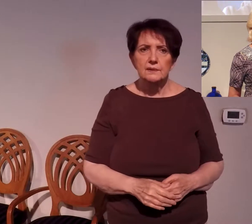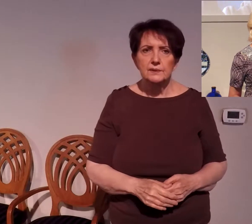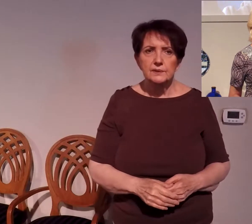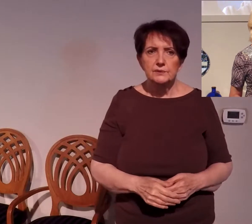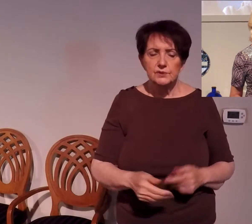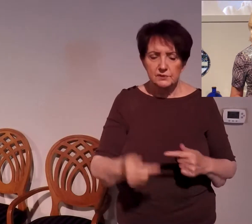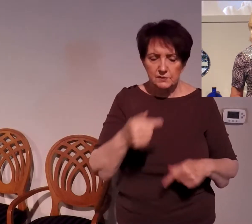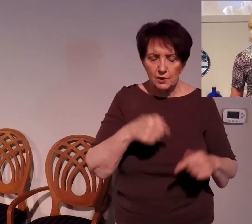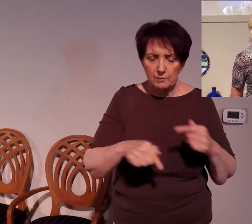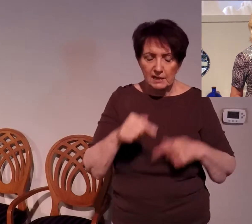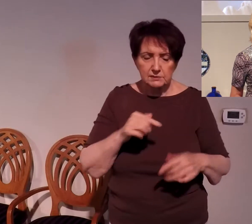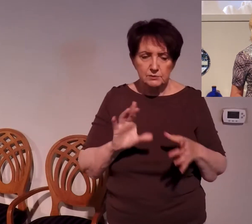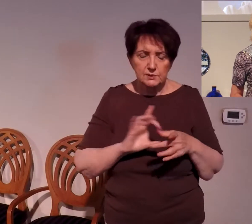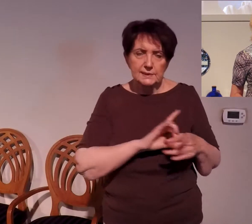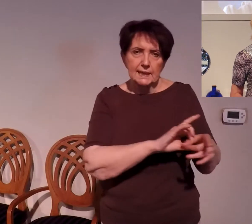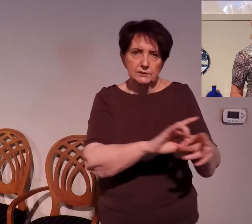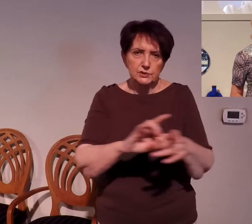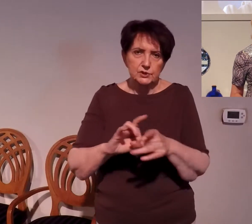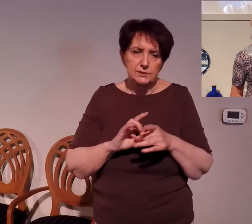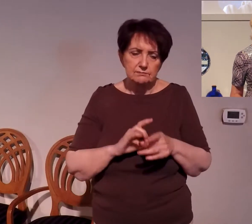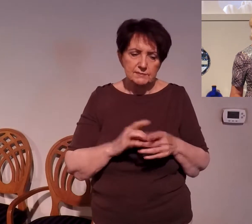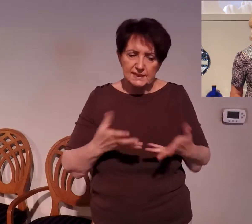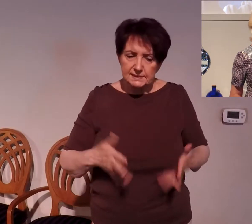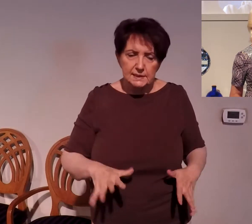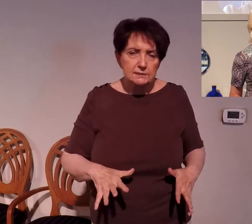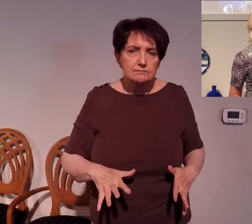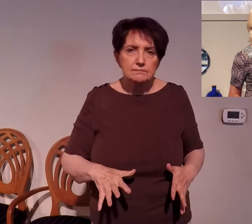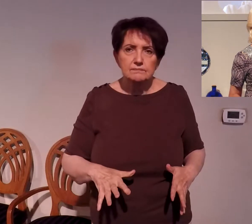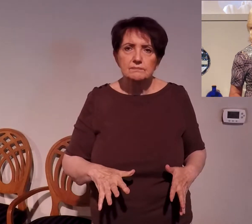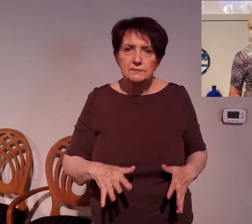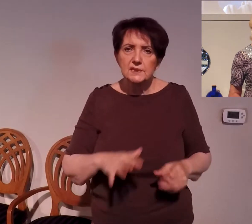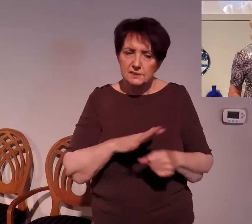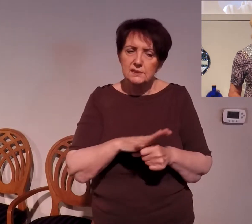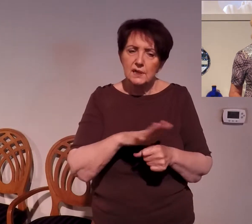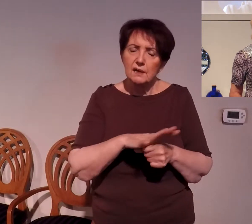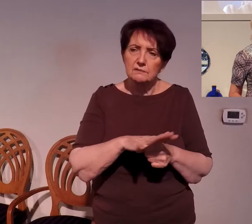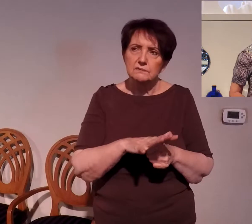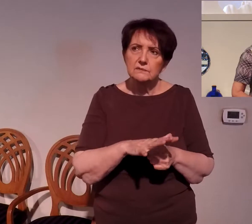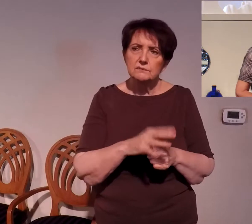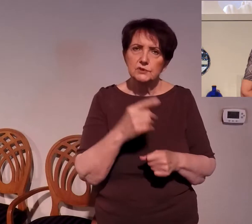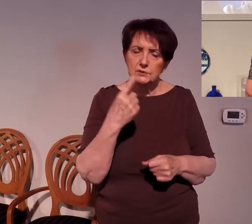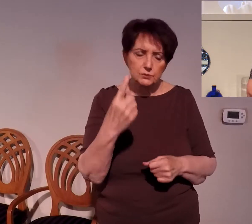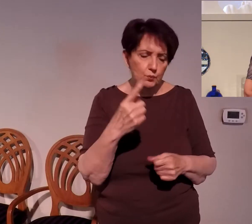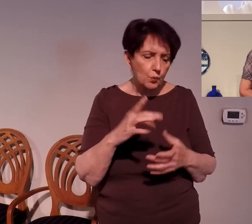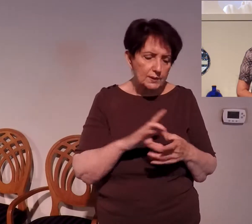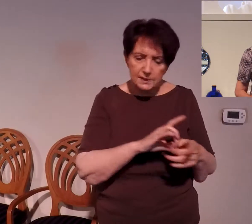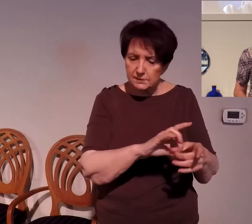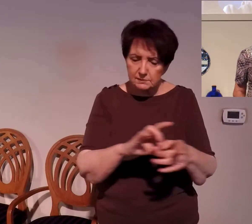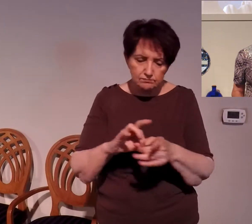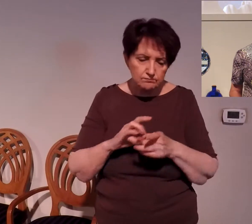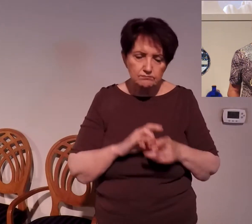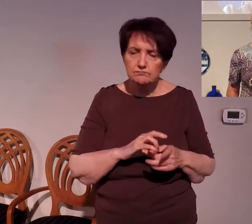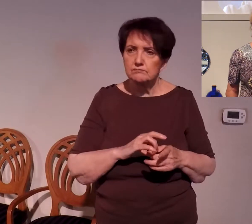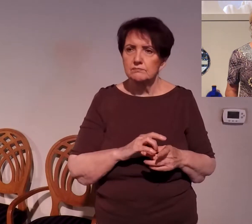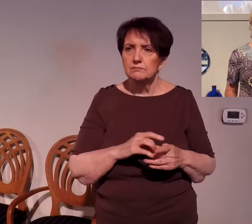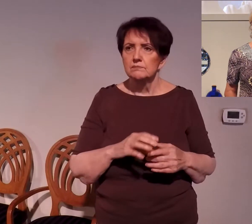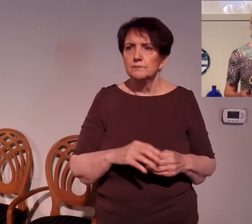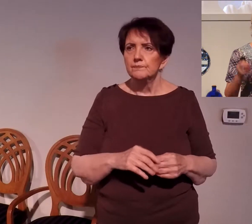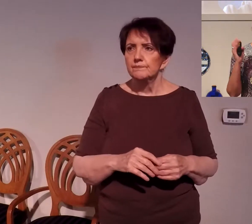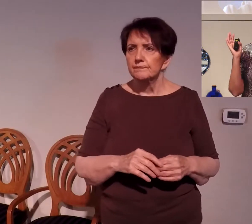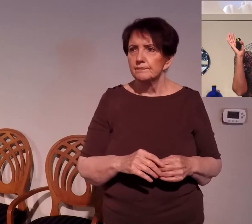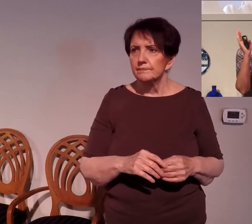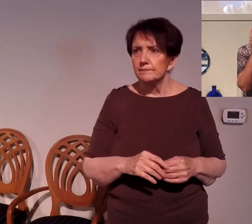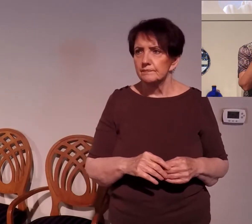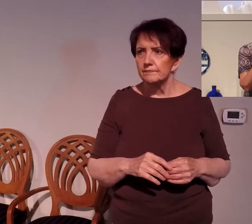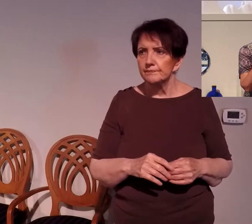to, oneness. Oh, that's right, oneness. Well, oneness. Oh, I'm thinking about whatever. Oh, no, oneness. Do